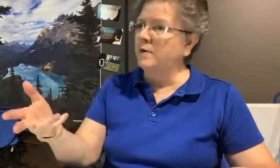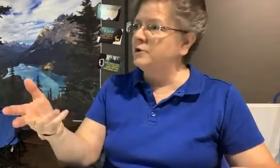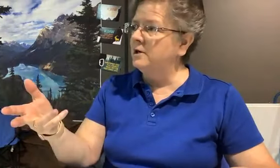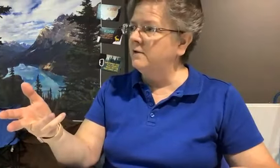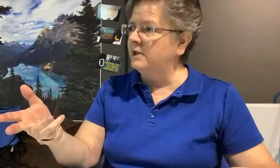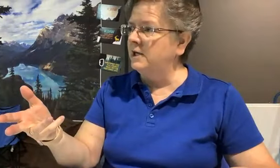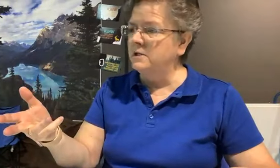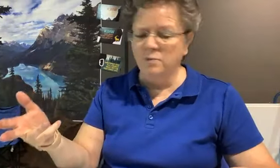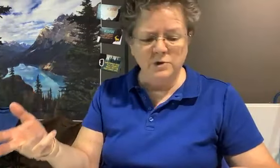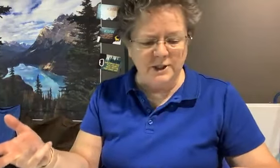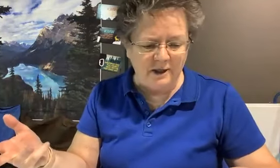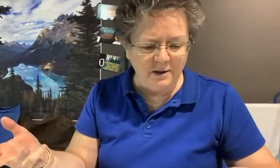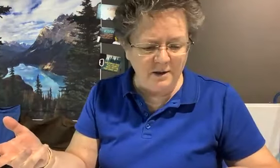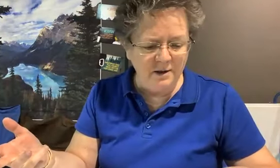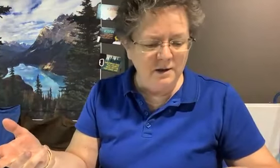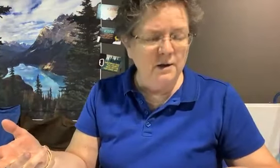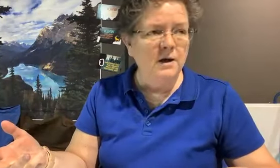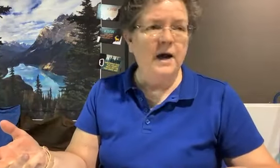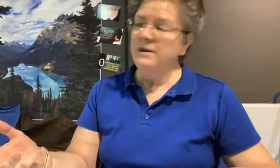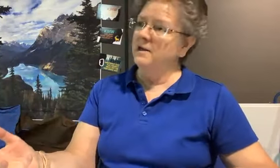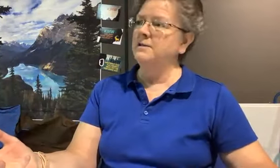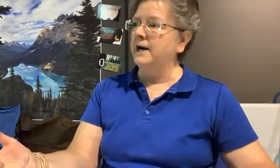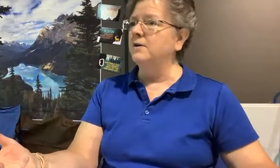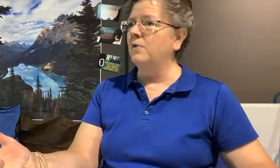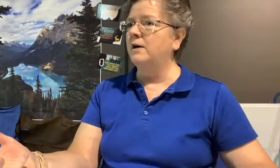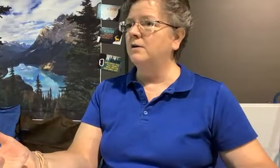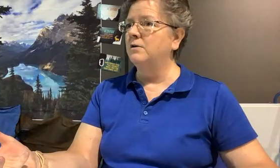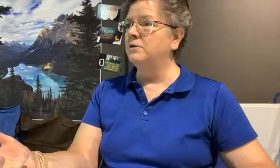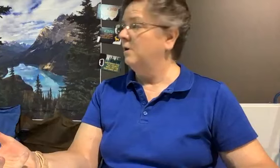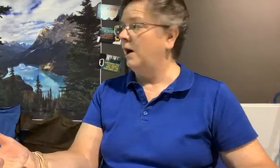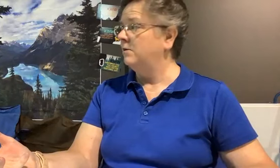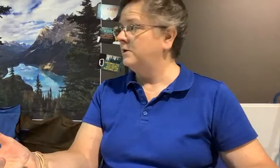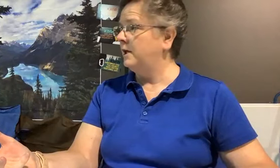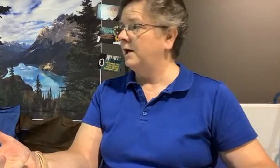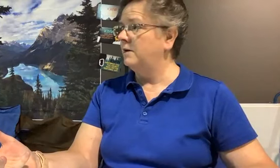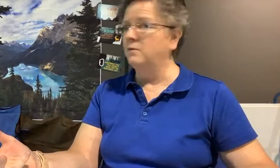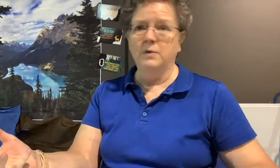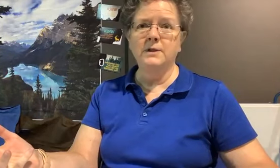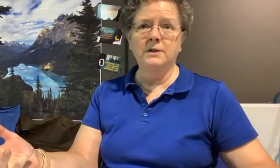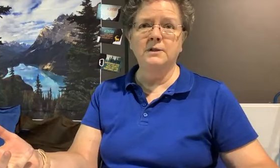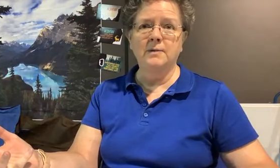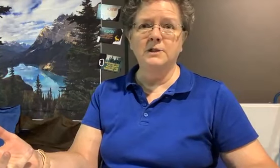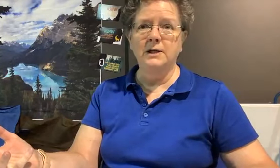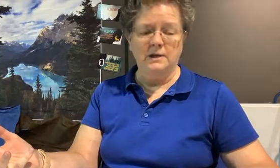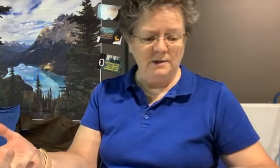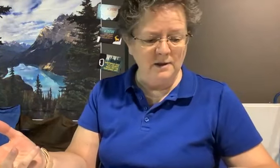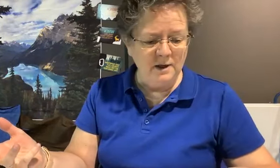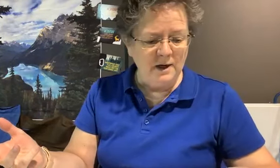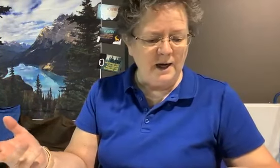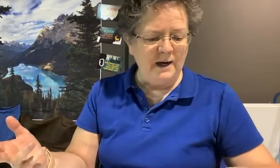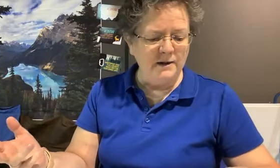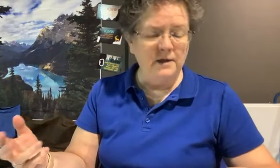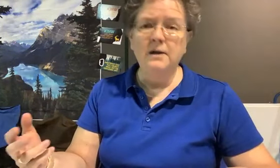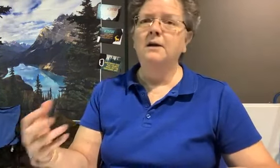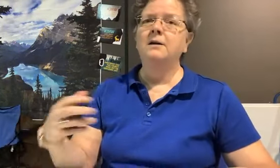description of the things that were seen. And then Zechariah goes, I don't understand. What is this I'm seeing? And then